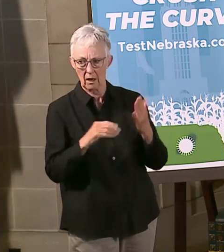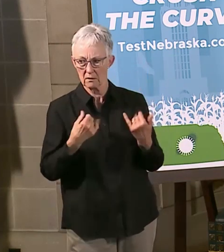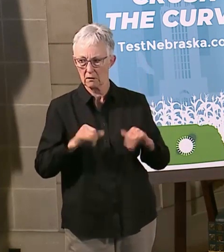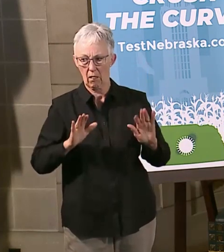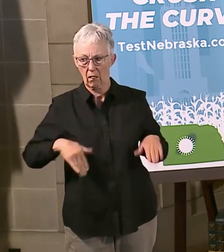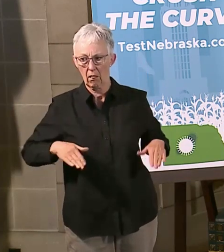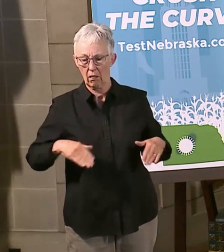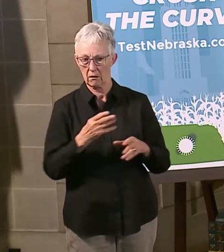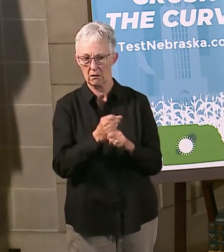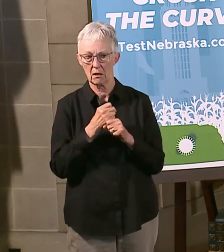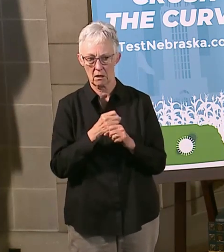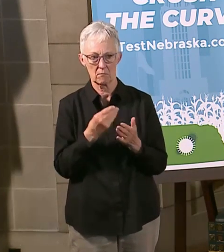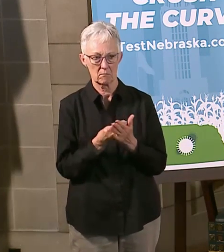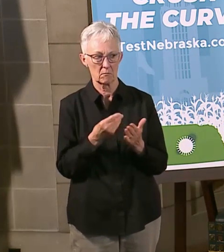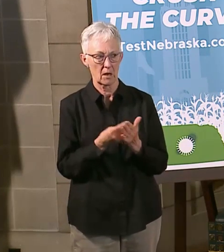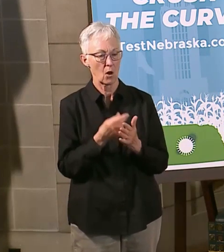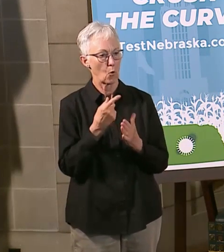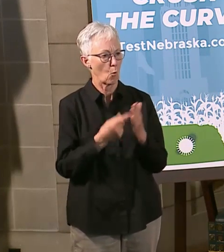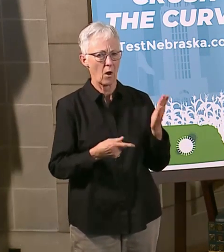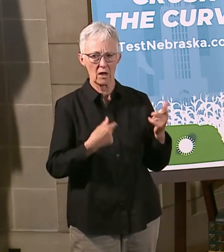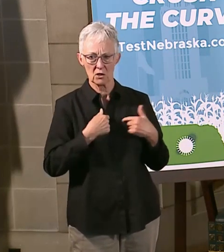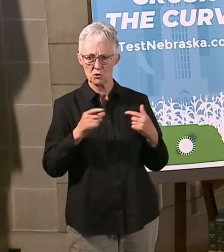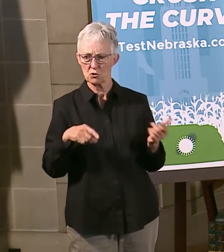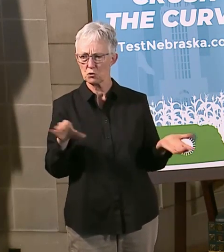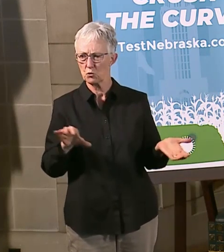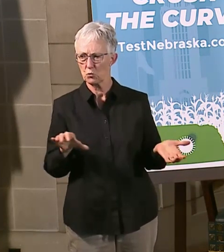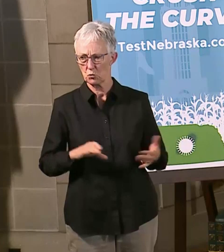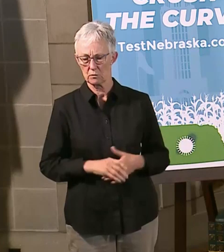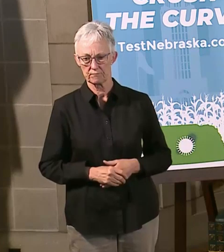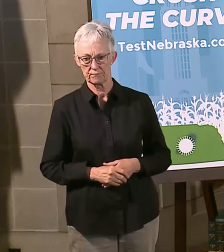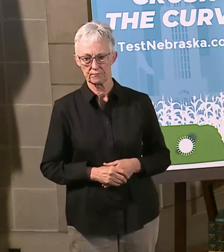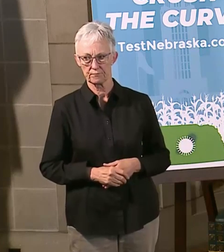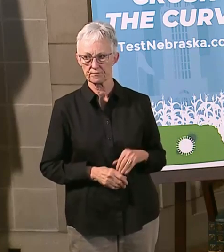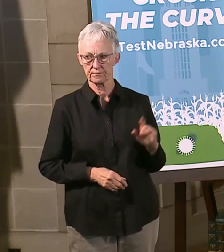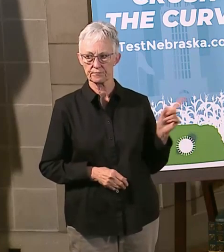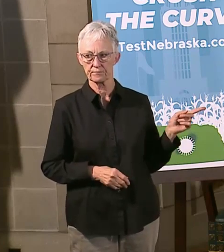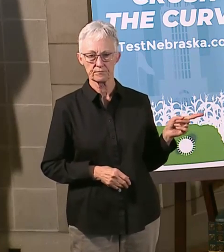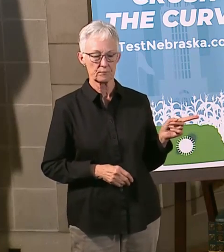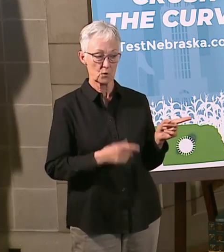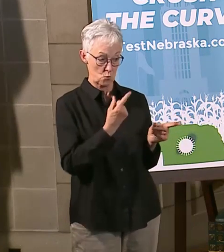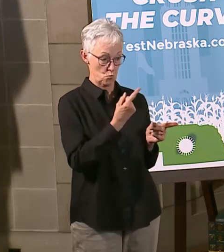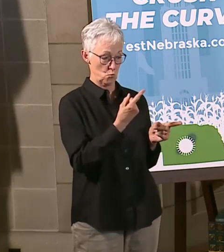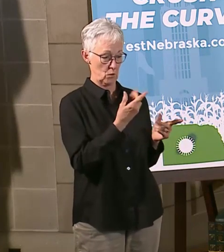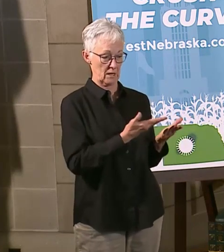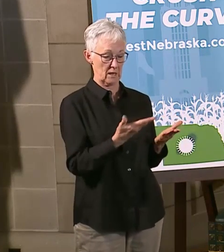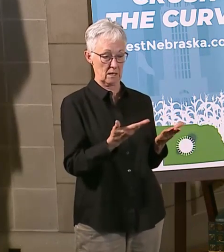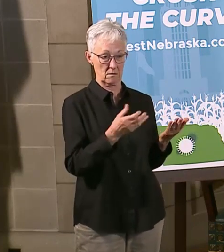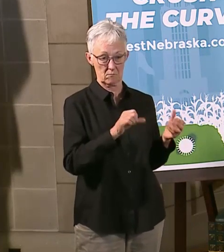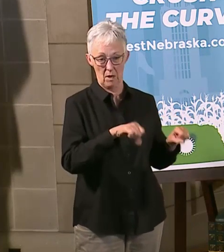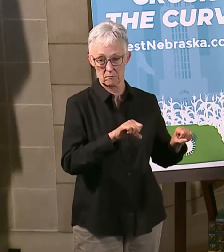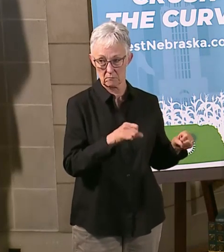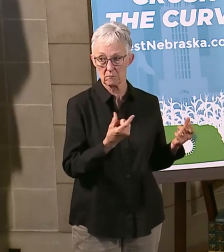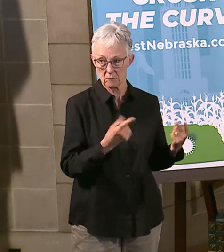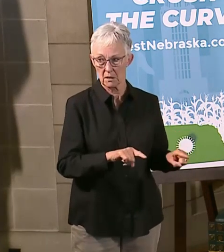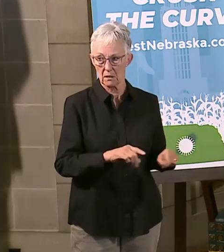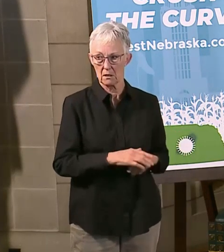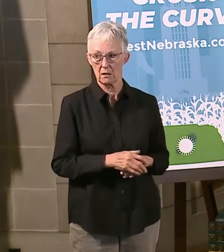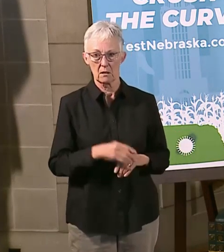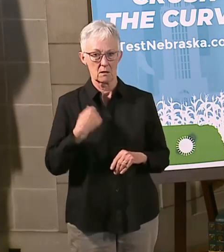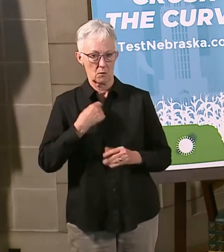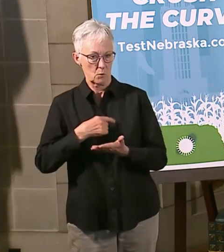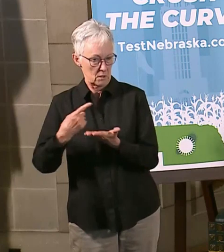and what should this listener do? One of the things that may be going on here is that, we talked about the